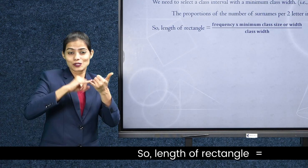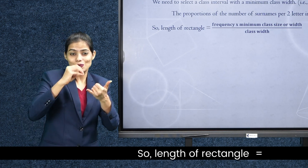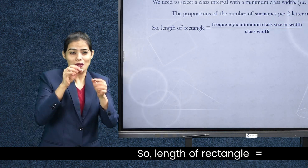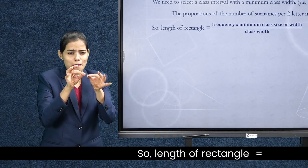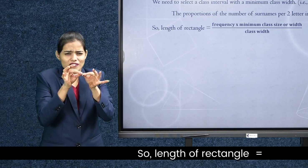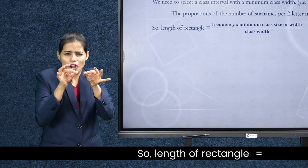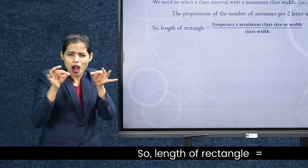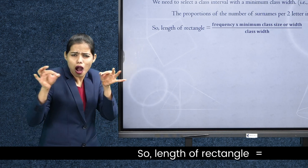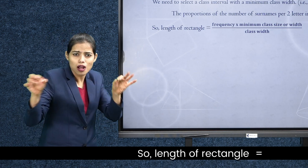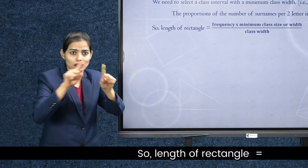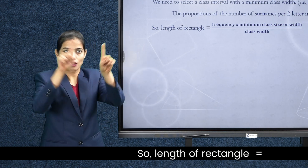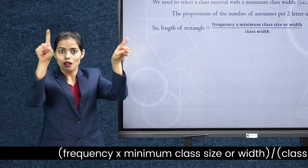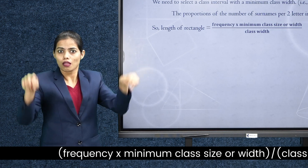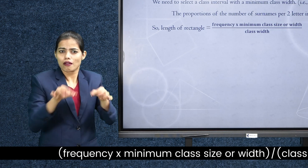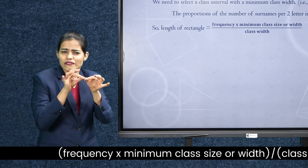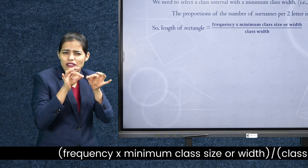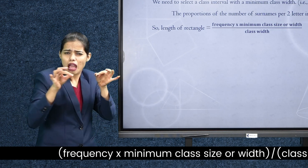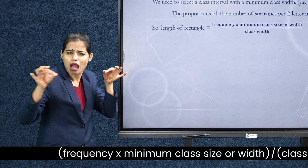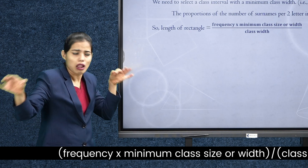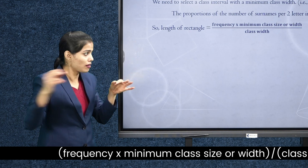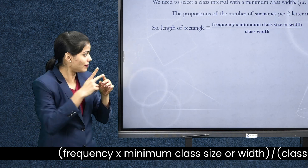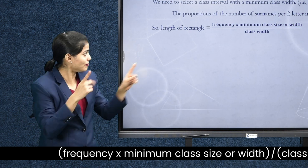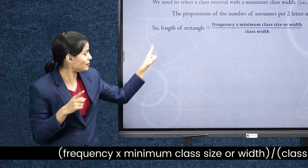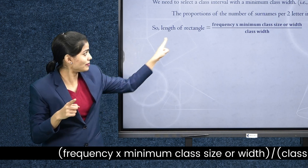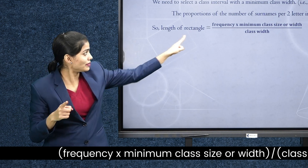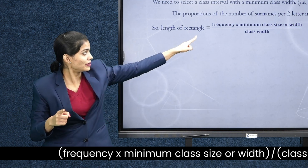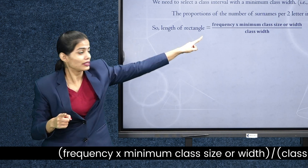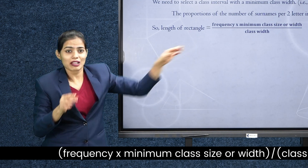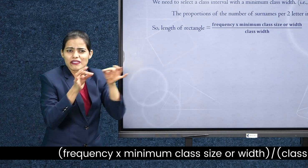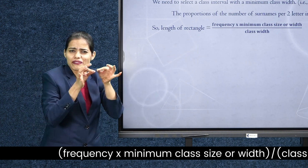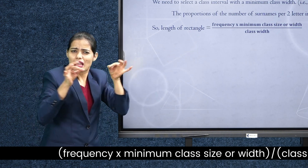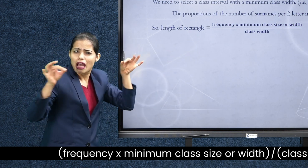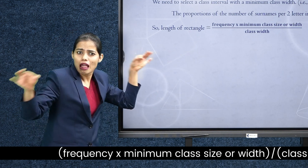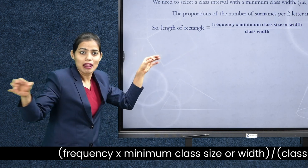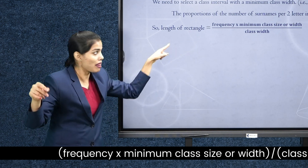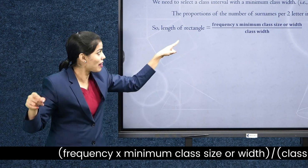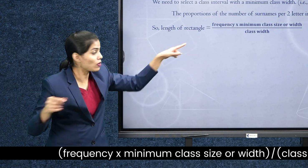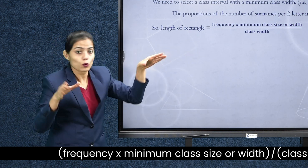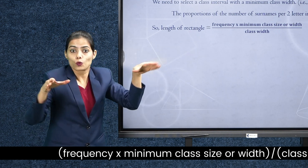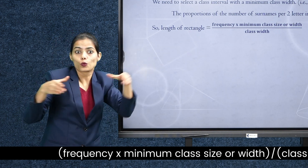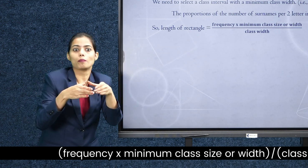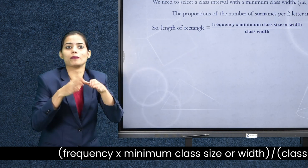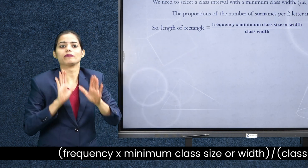So, length of rectangle is equal to frequency into minimum class size or width by class